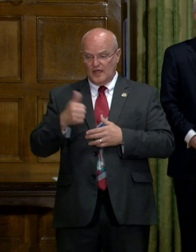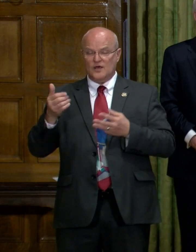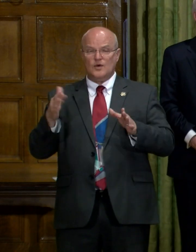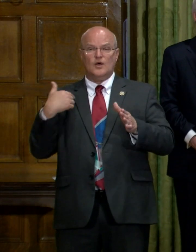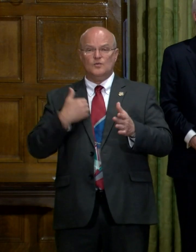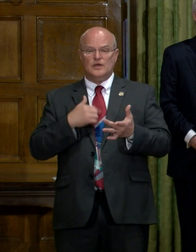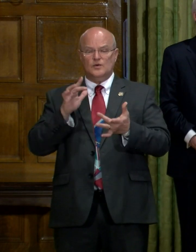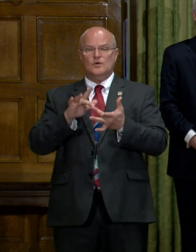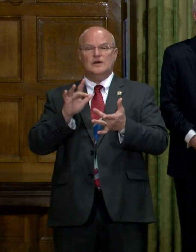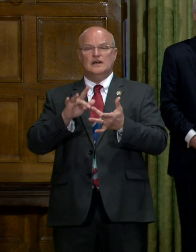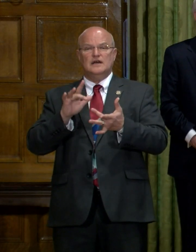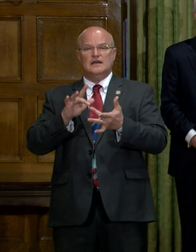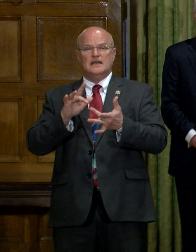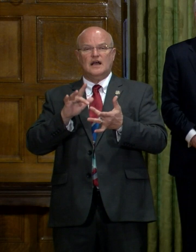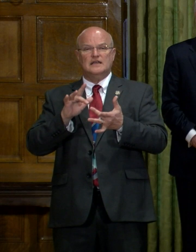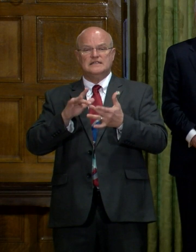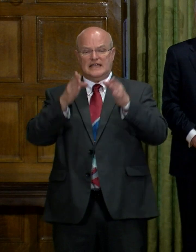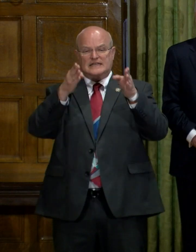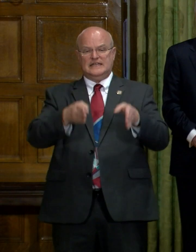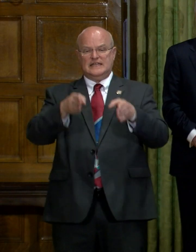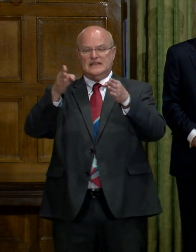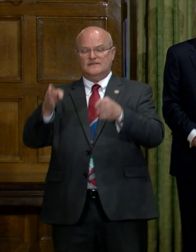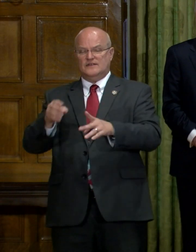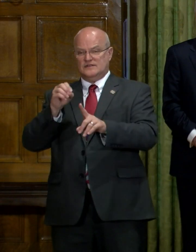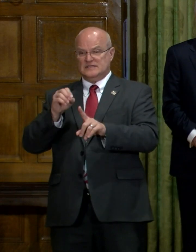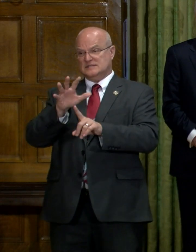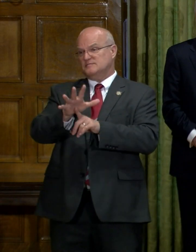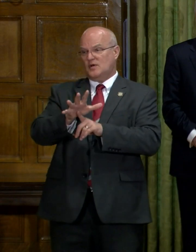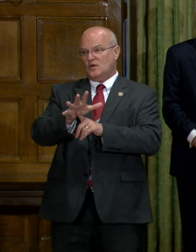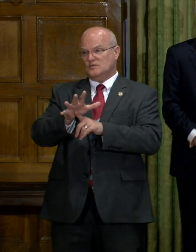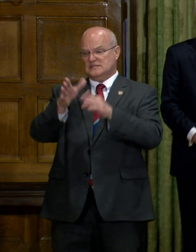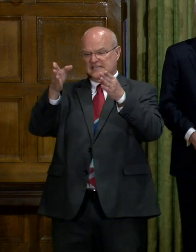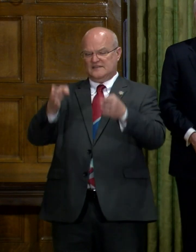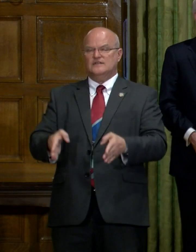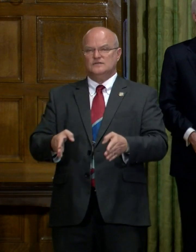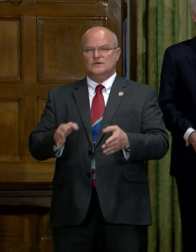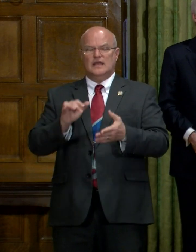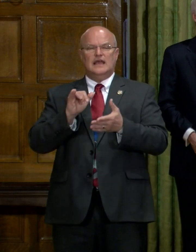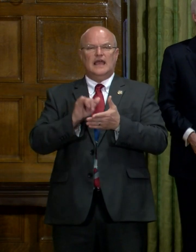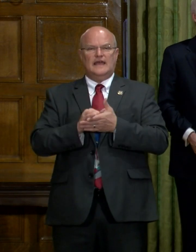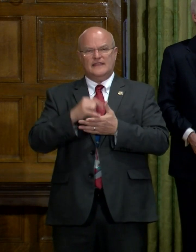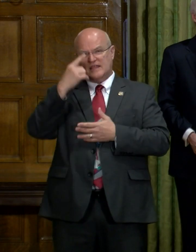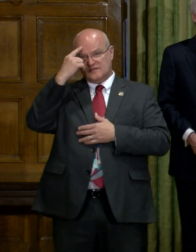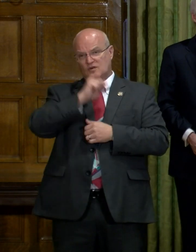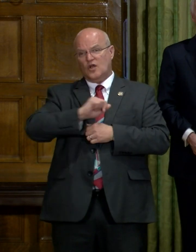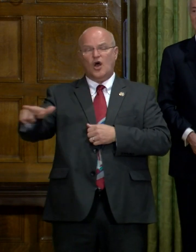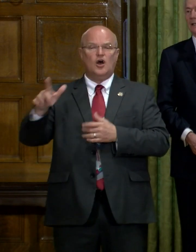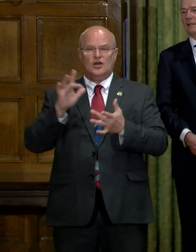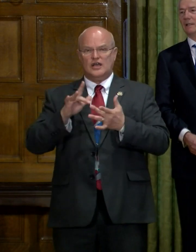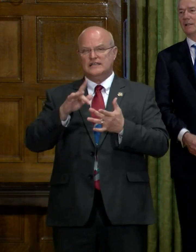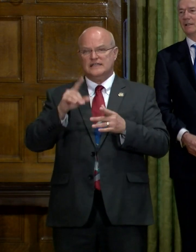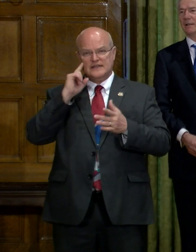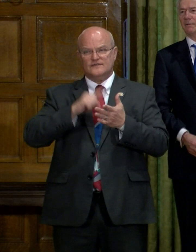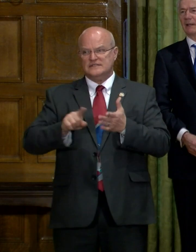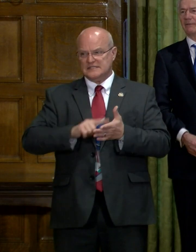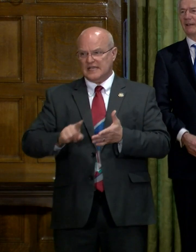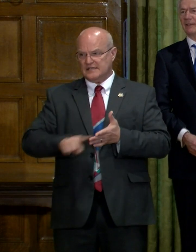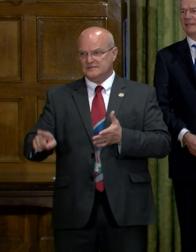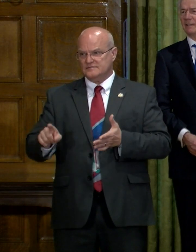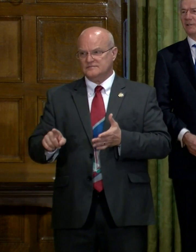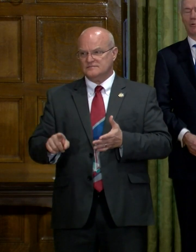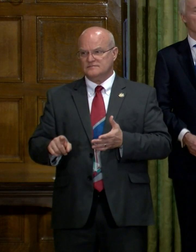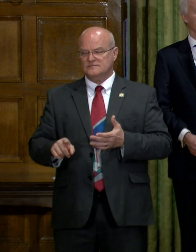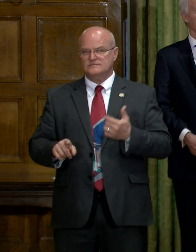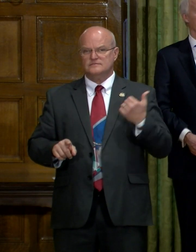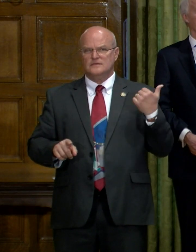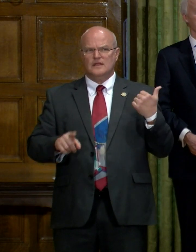Otherwise, we'll contact individuals who are exposed individually. And that's for all contact investigations. I